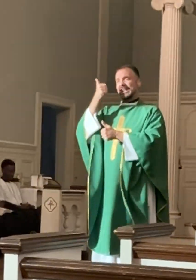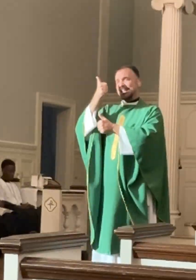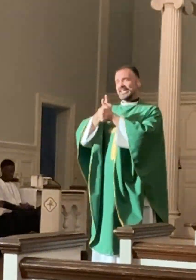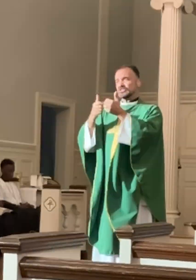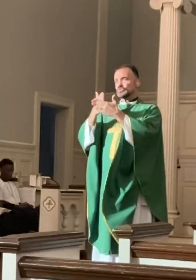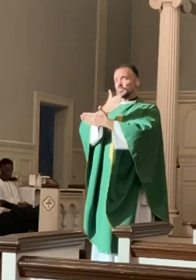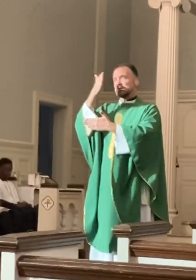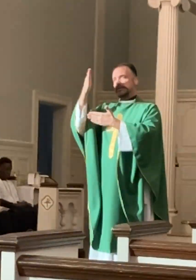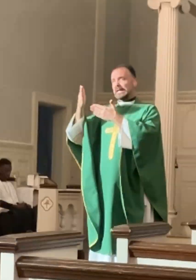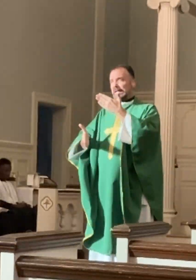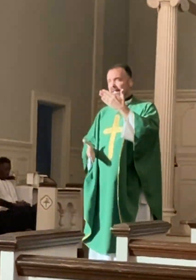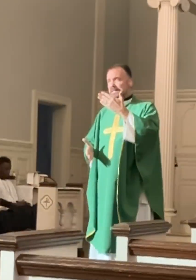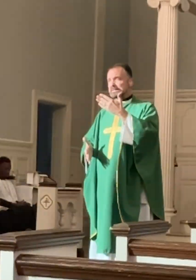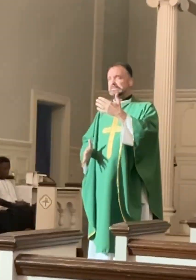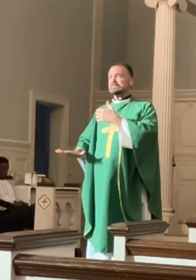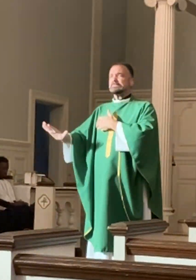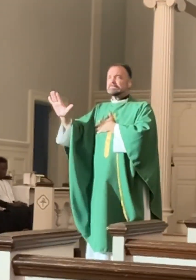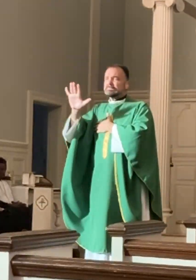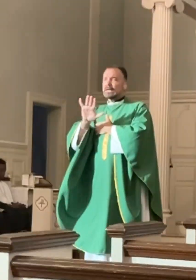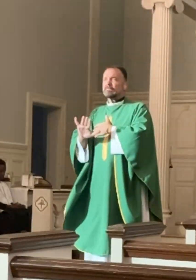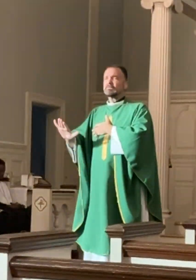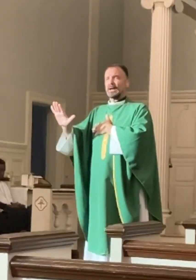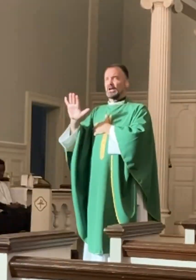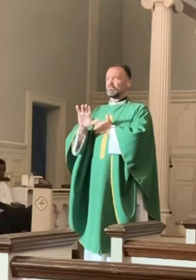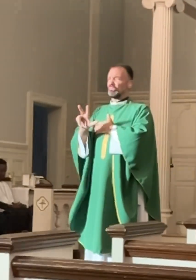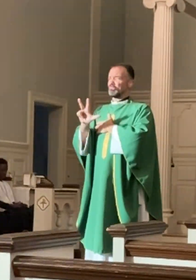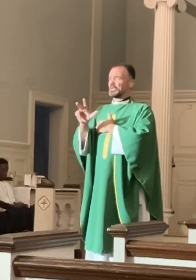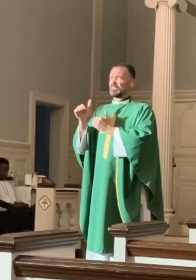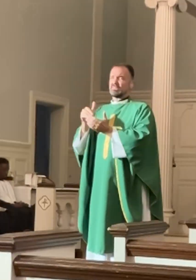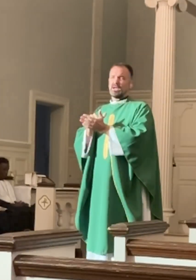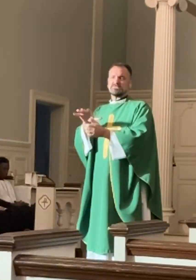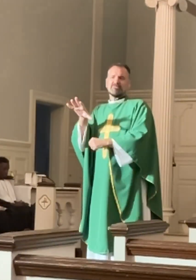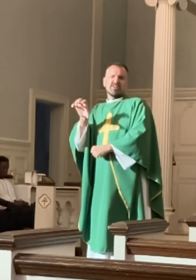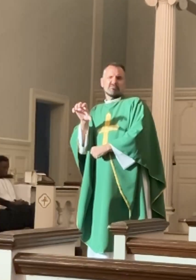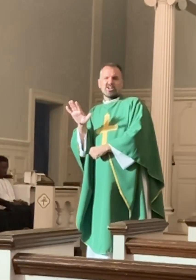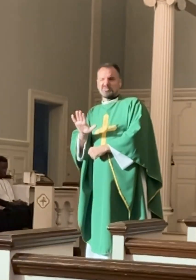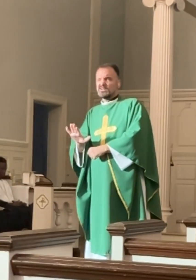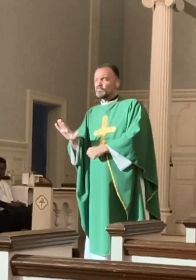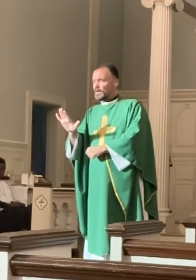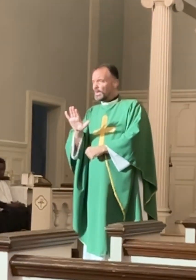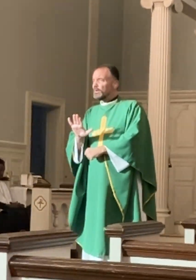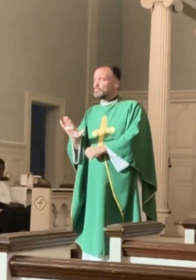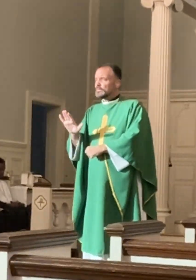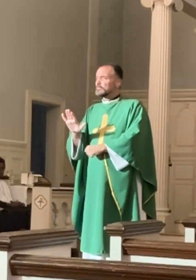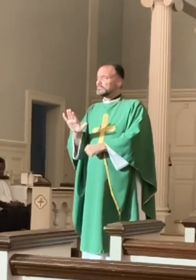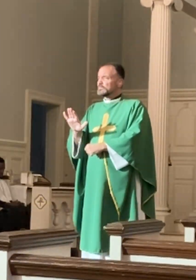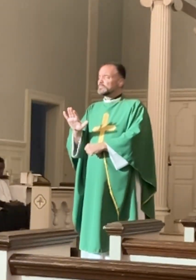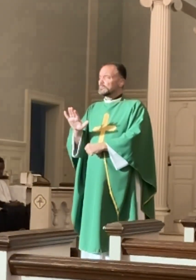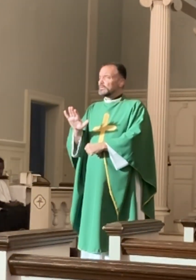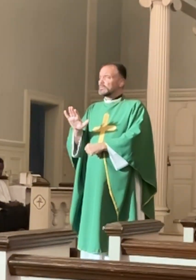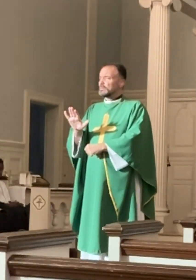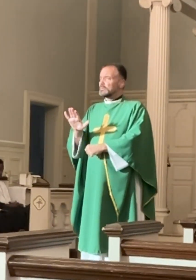the four weeks of the month. And each weekend, how much more we need to see coming in is about $3,500